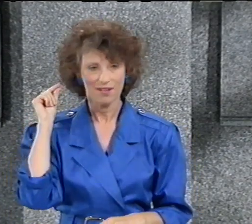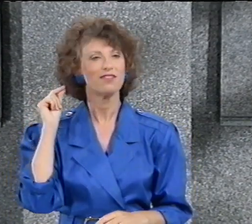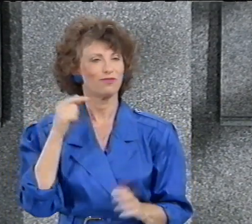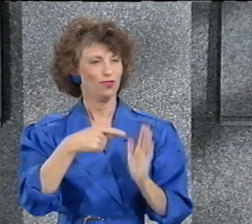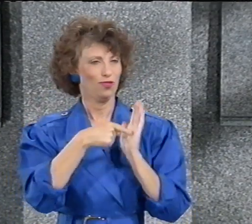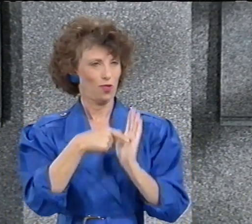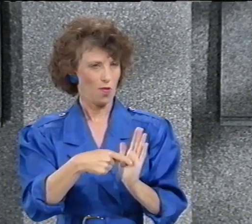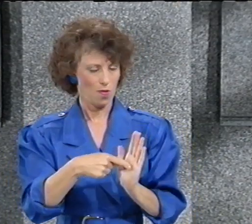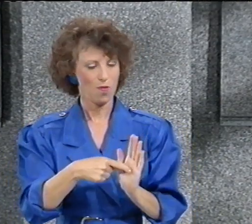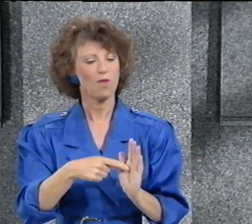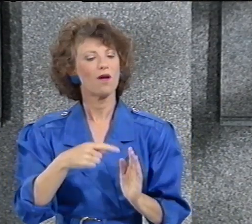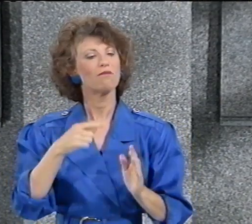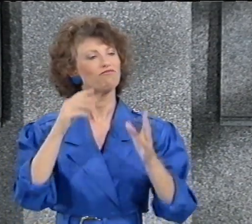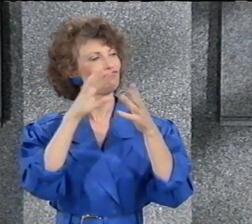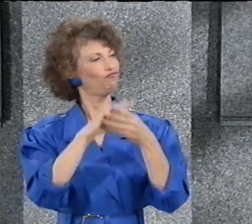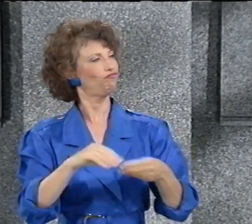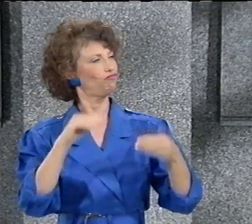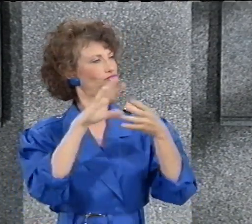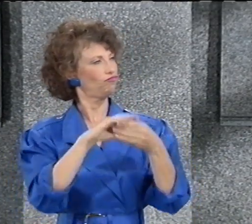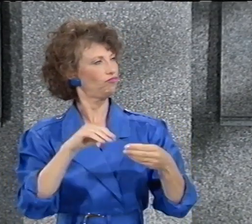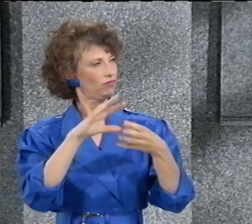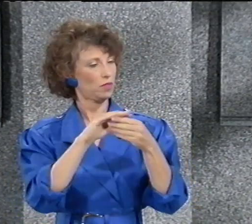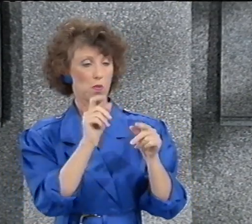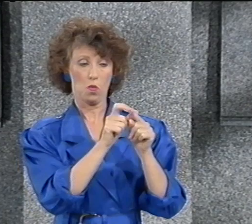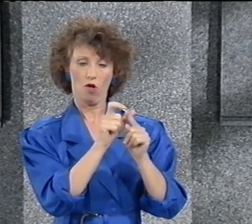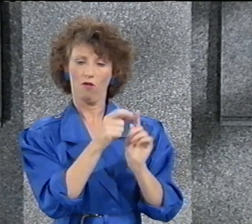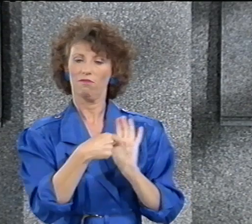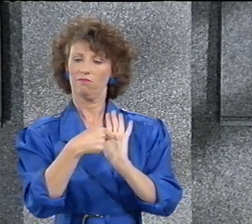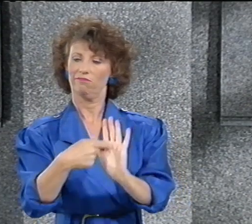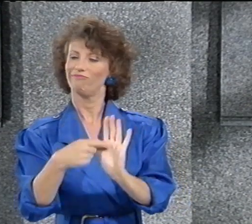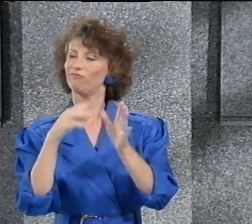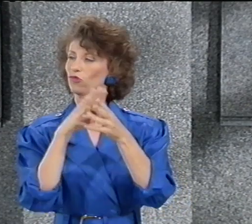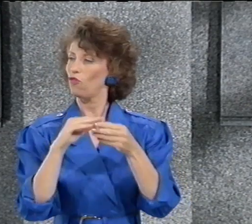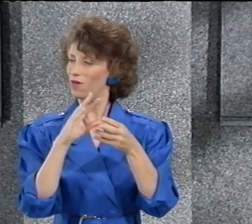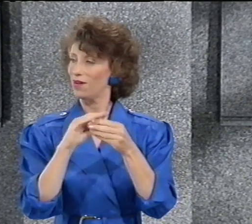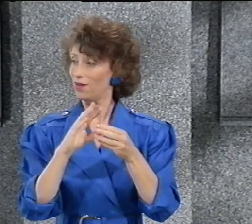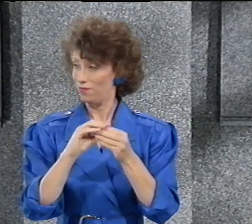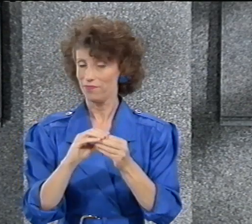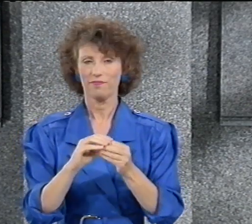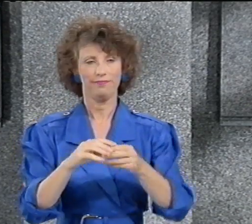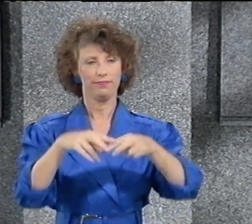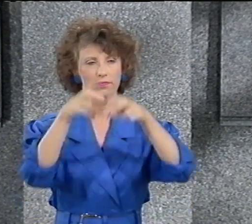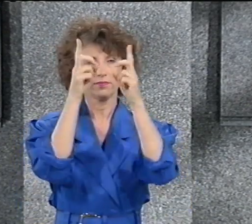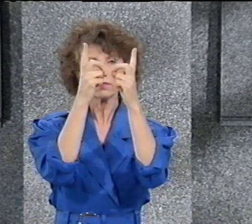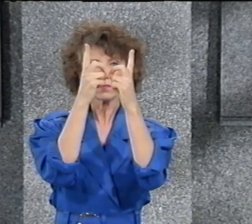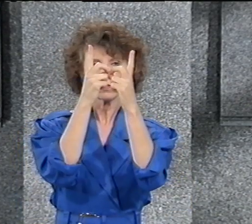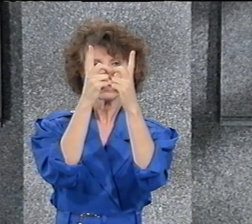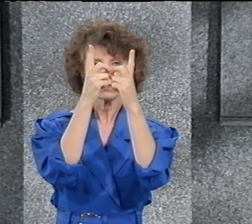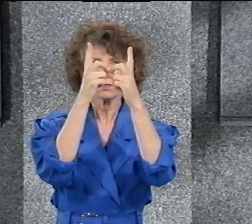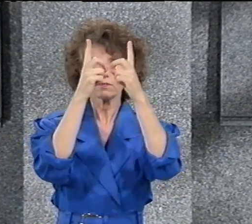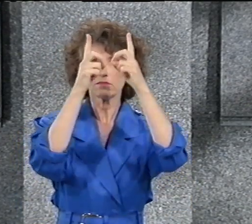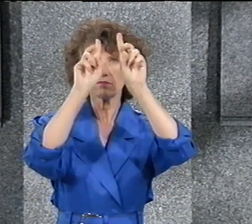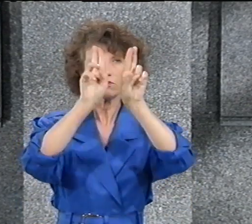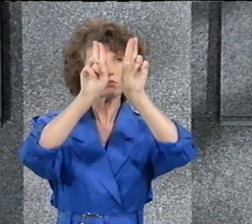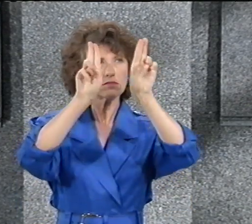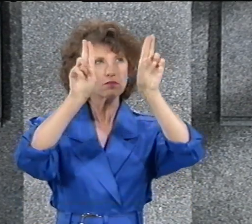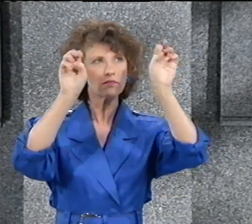where Bernard Bragg, formerly with NTD and now at Gallaudet, creatively fingerspelled a word that told a